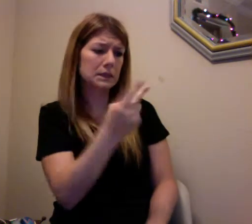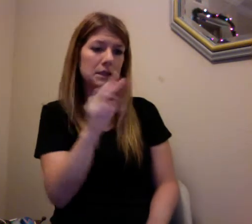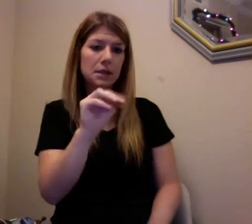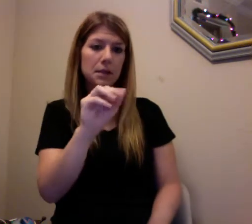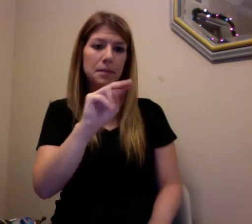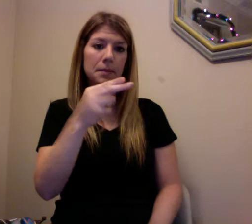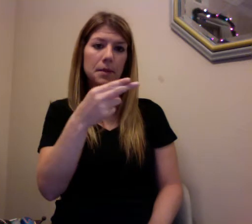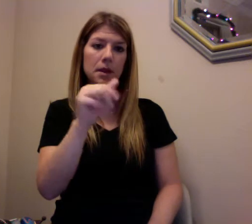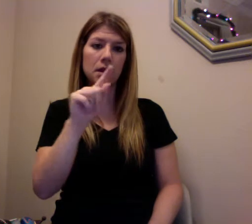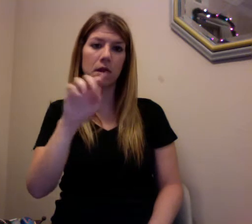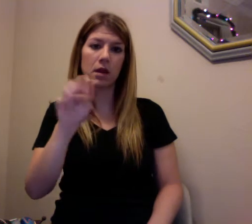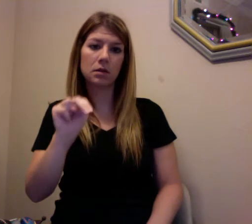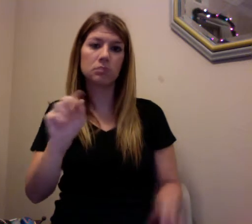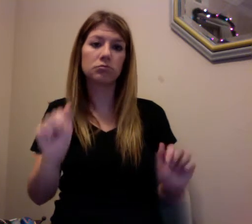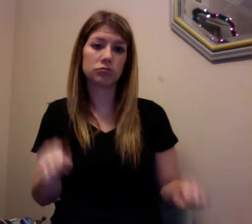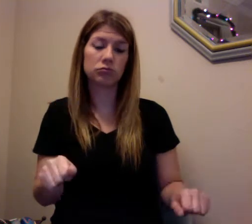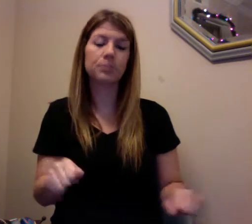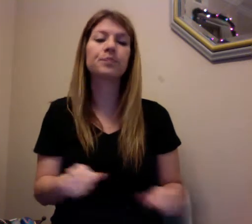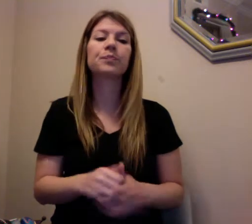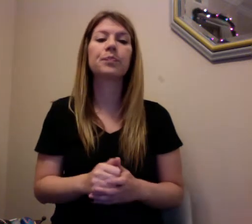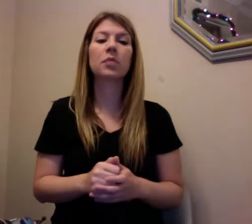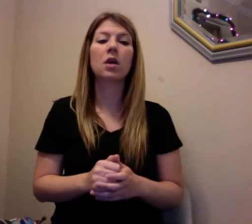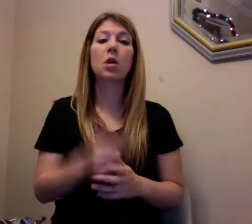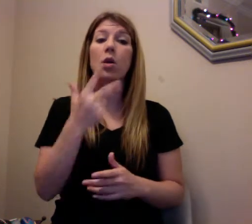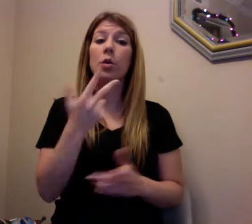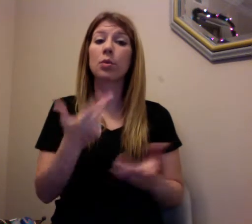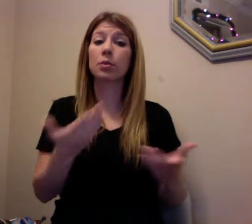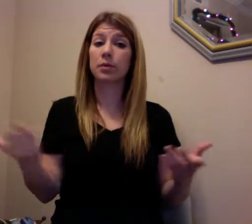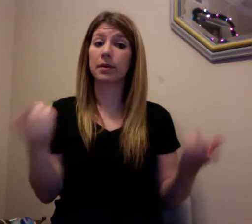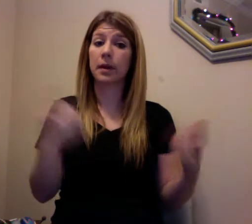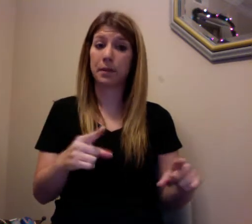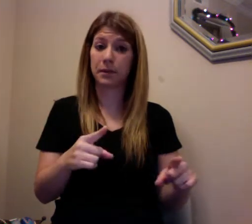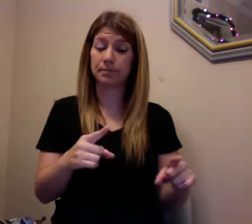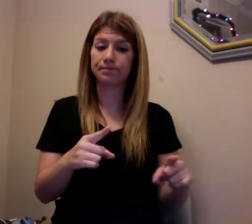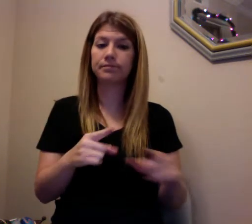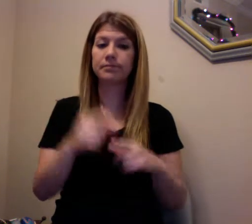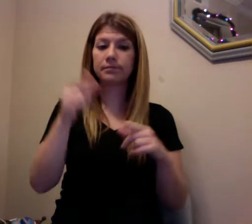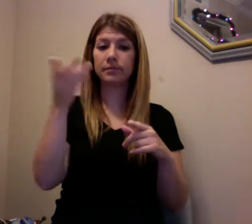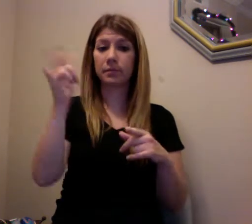The pilot lines up the plane with the Hudson River. It's usually not the route.